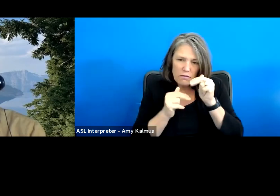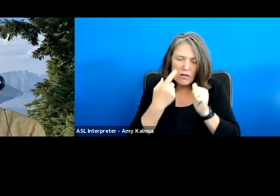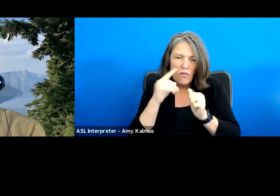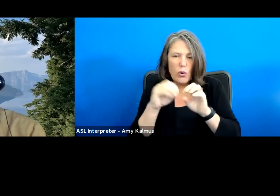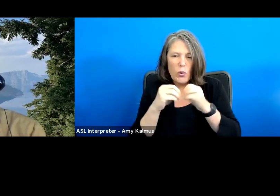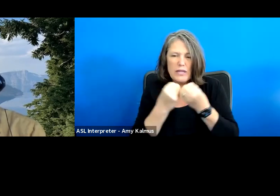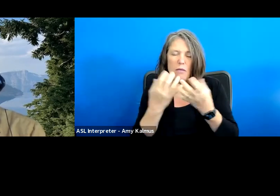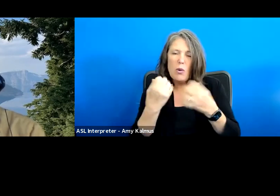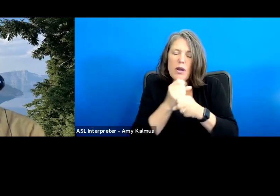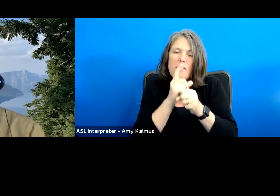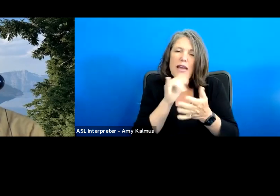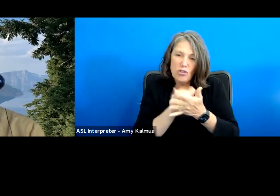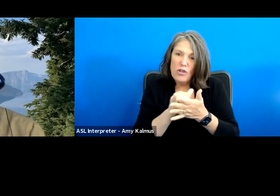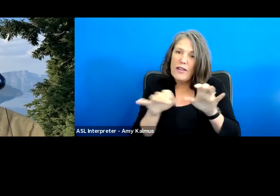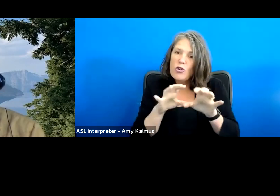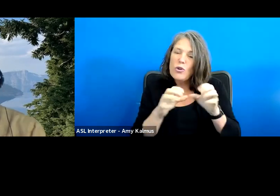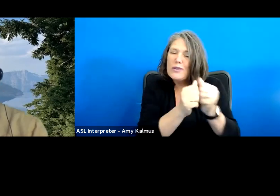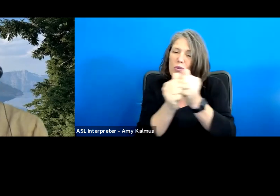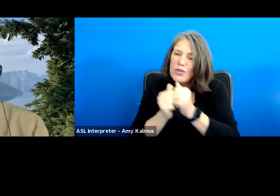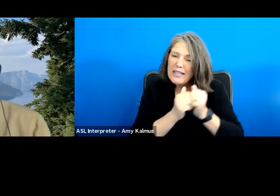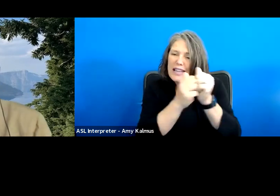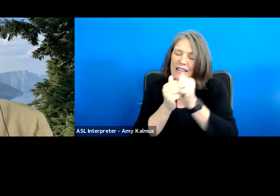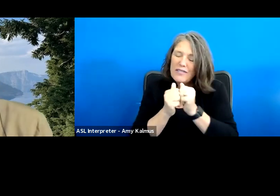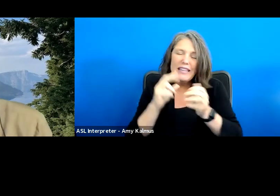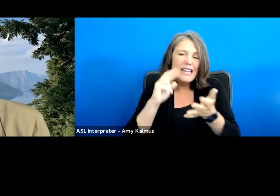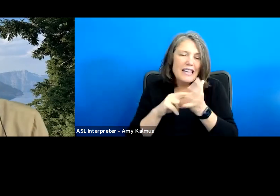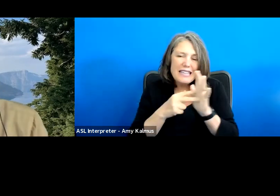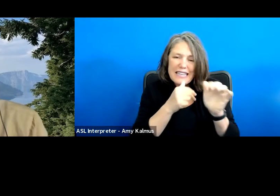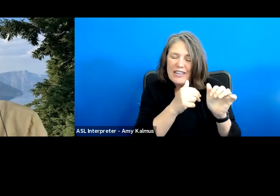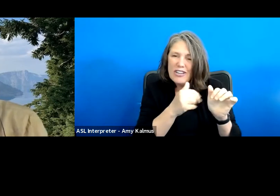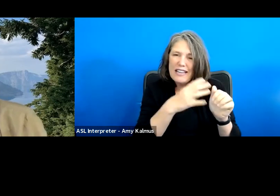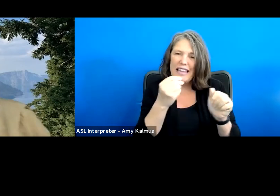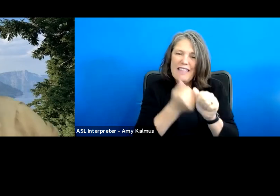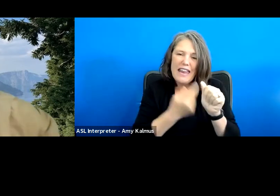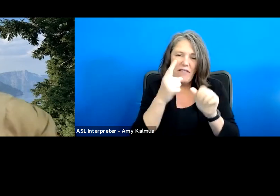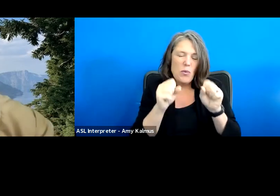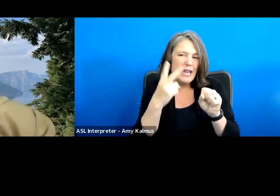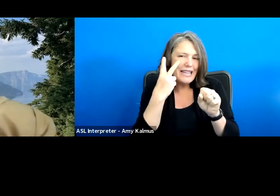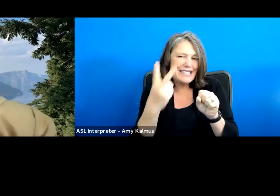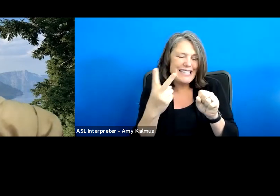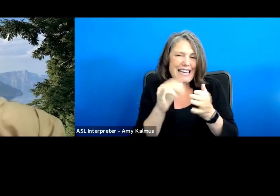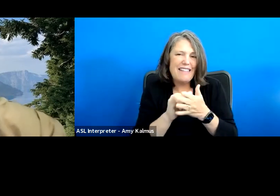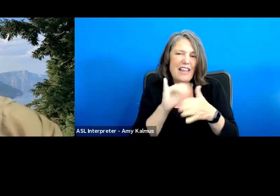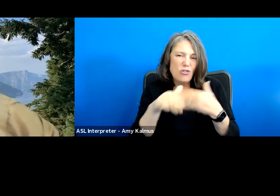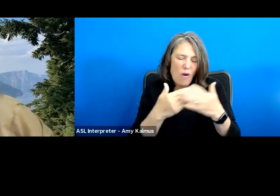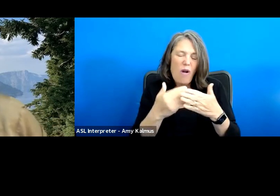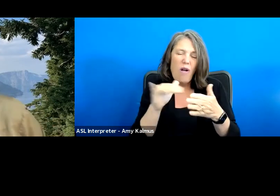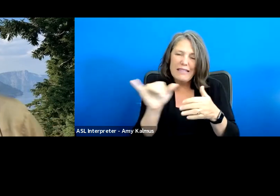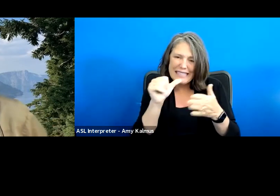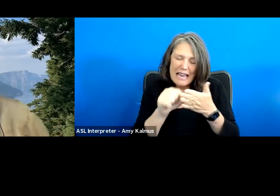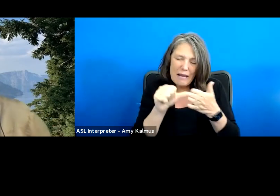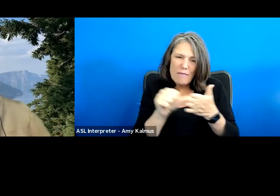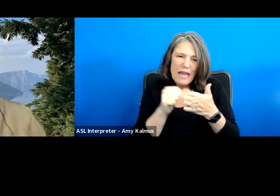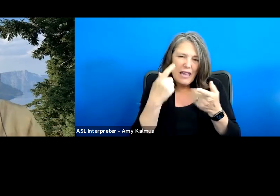to make sure that it's done collectively, intentionally, and that everybody can see it and that you're on the same page.